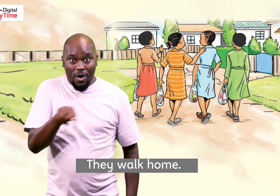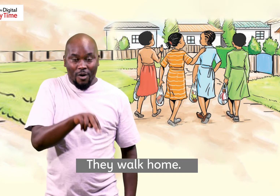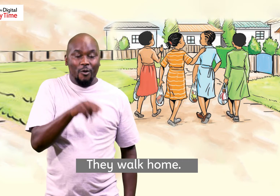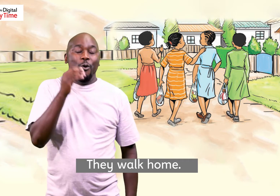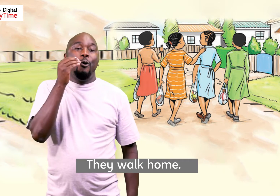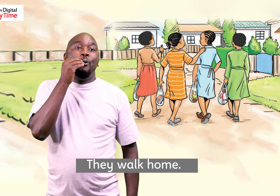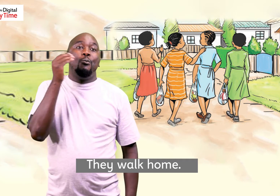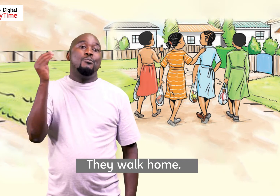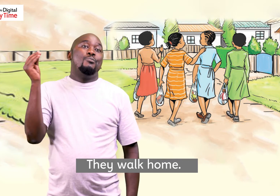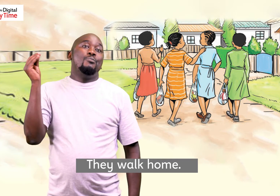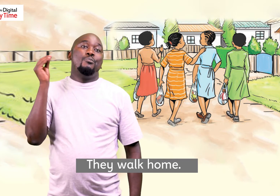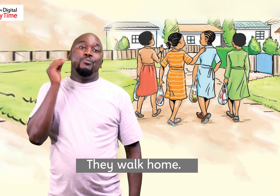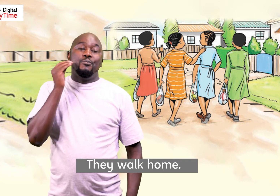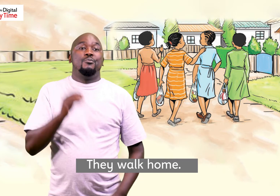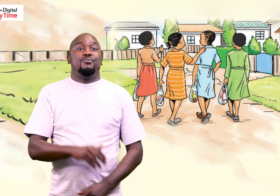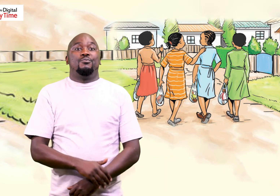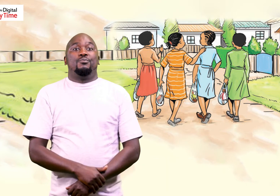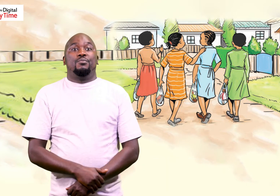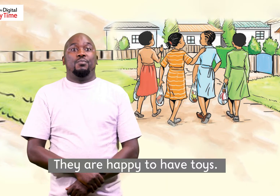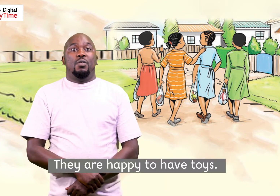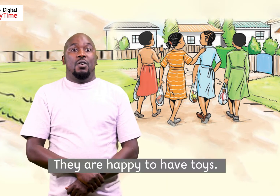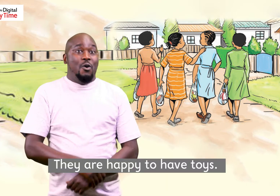They walk home.